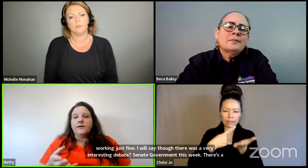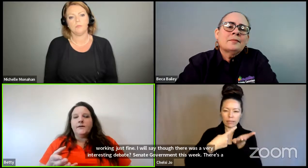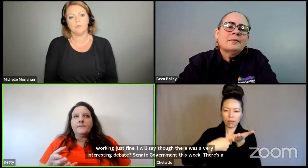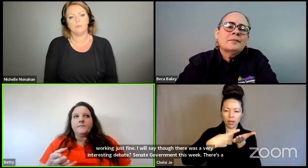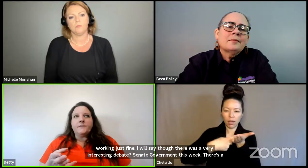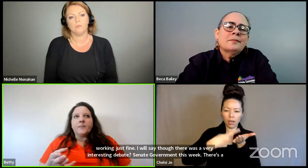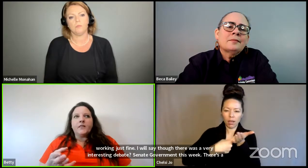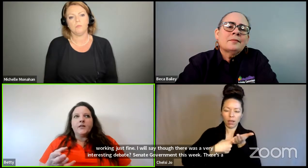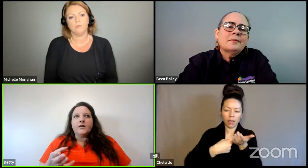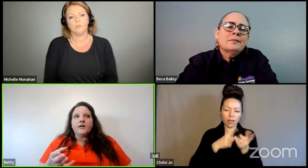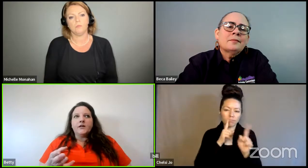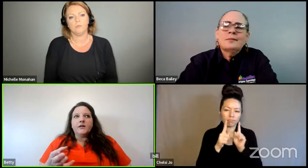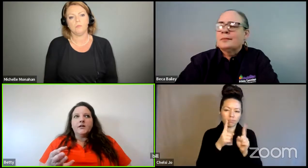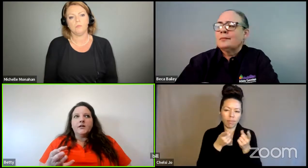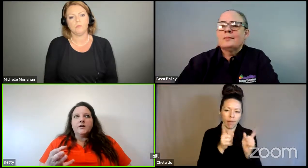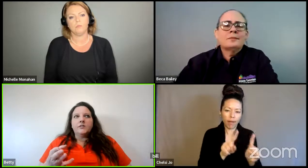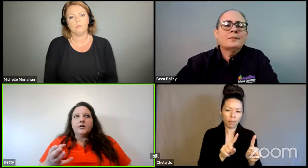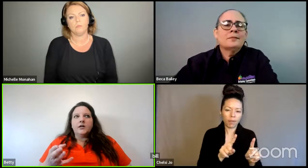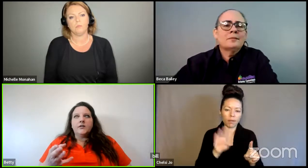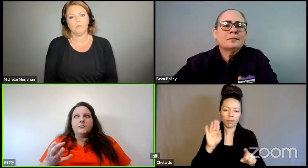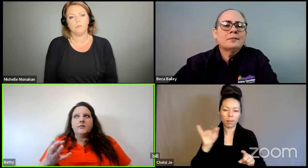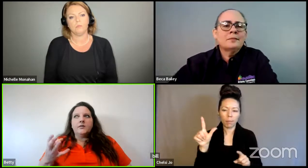for